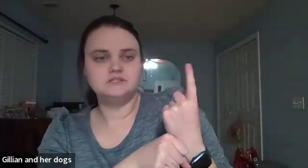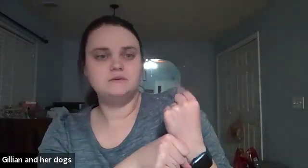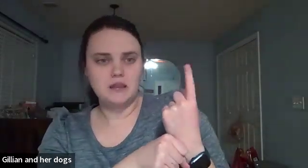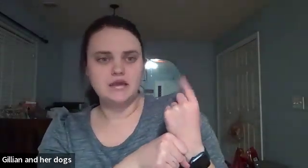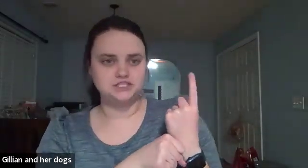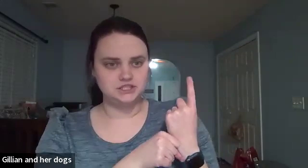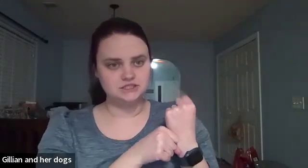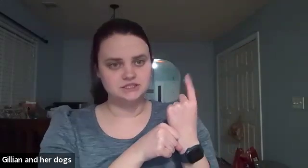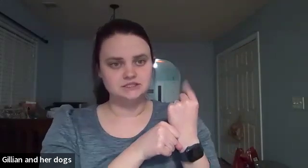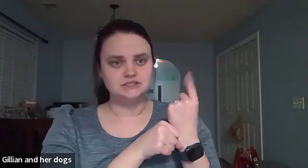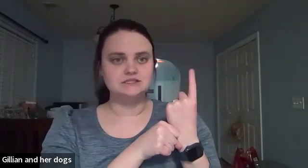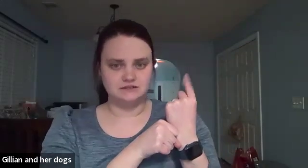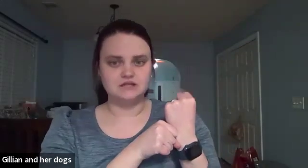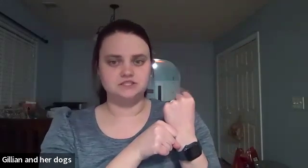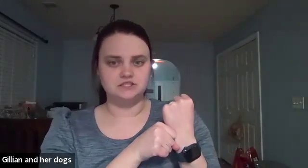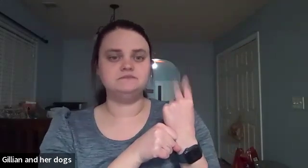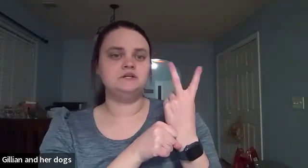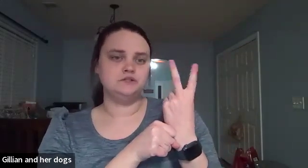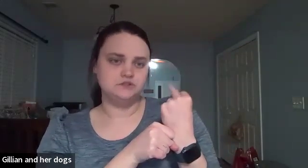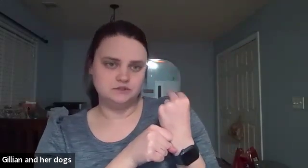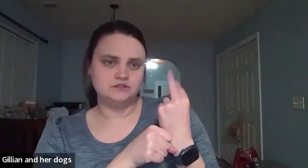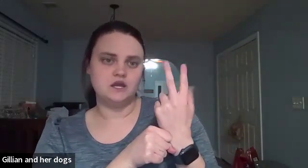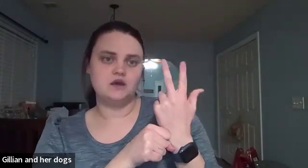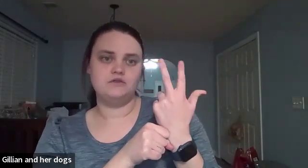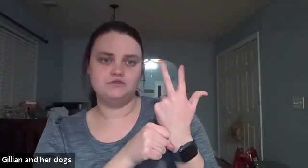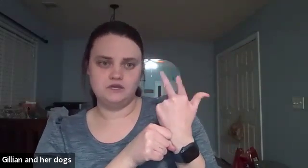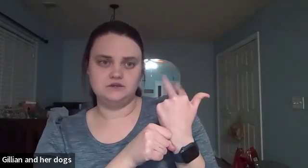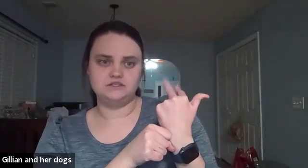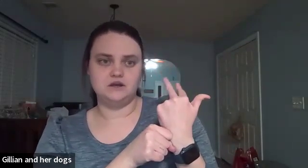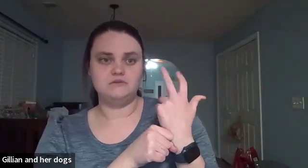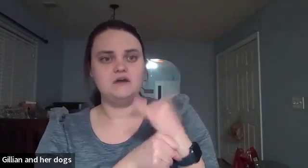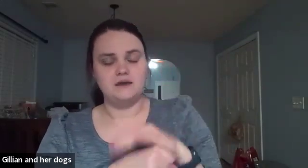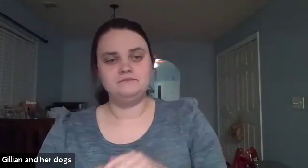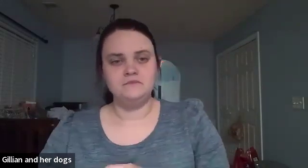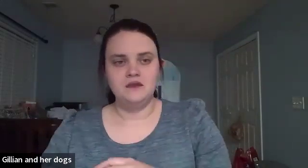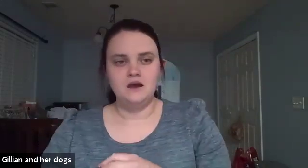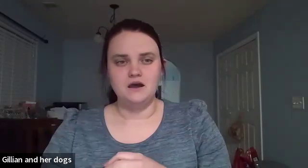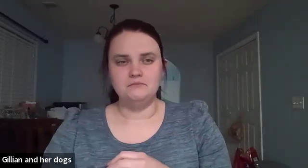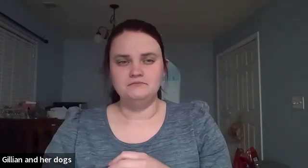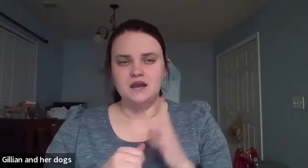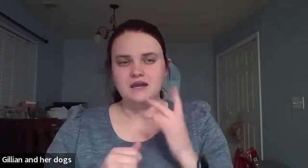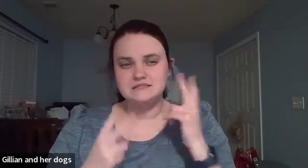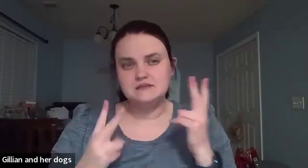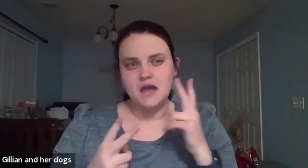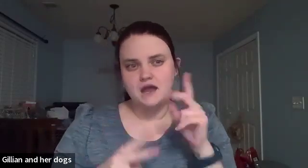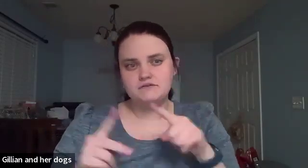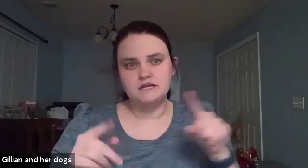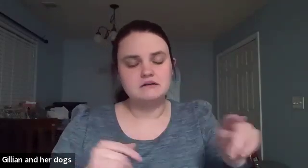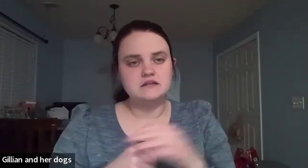motion. Last year. 2 years ago, 3 years ago, that. I see that every now and